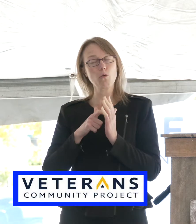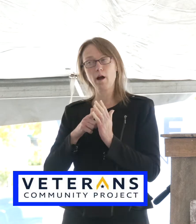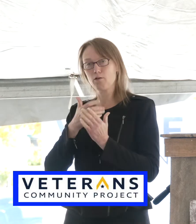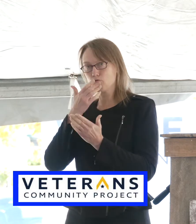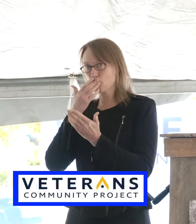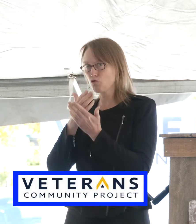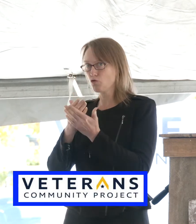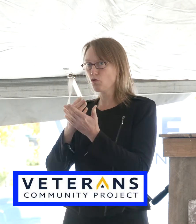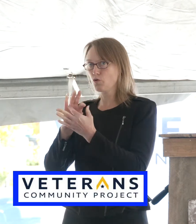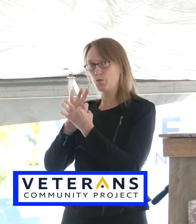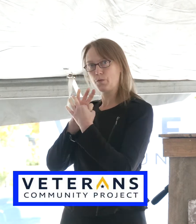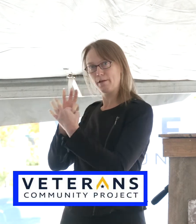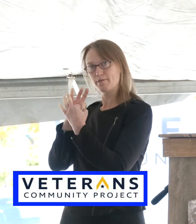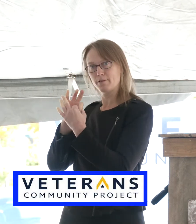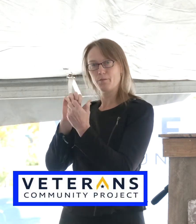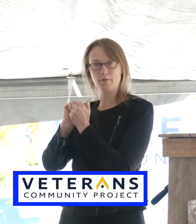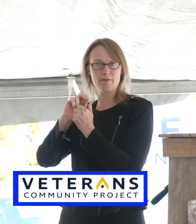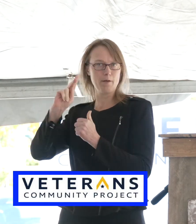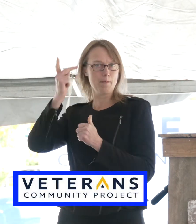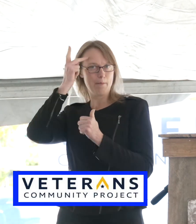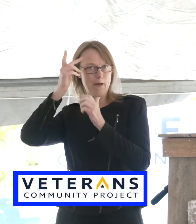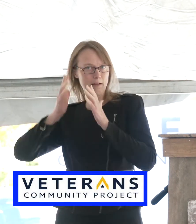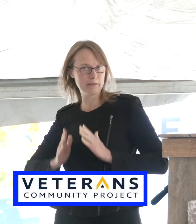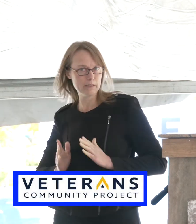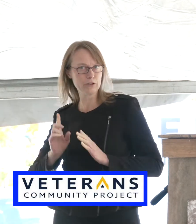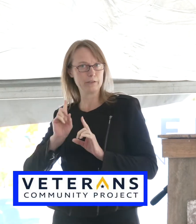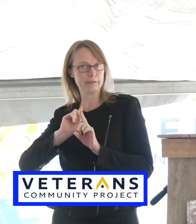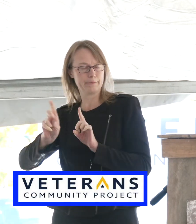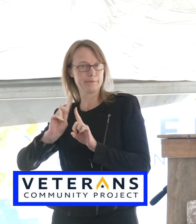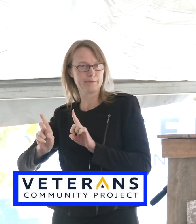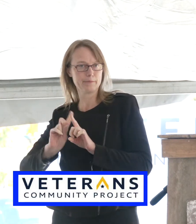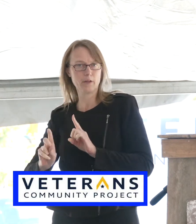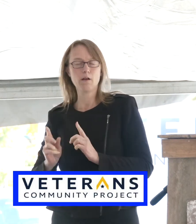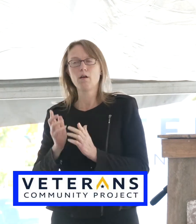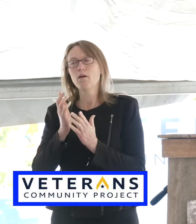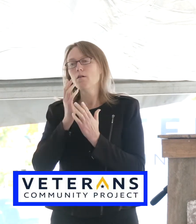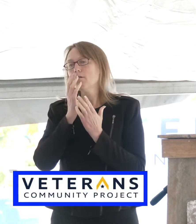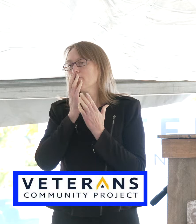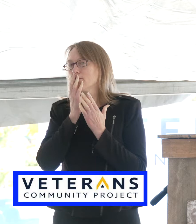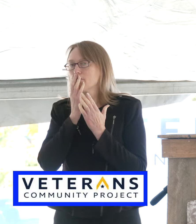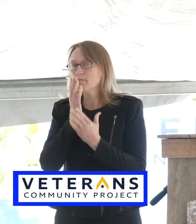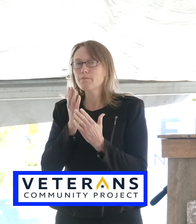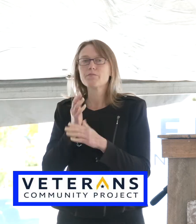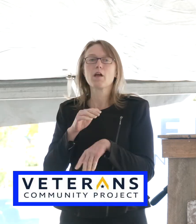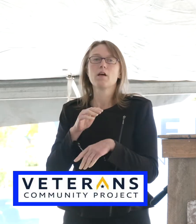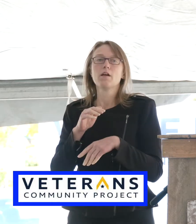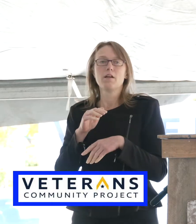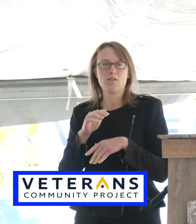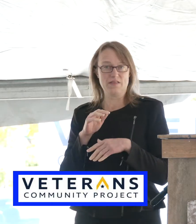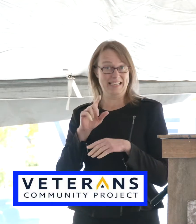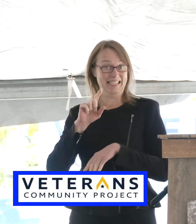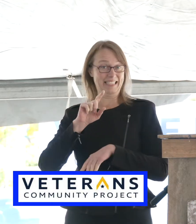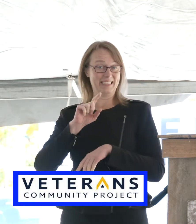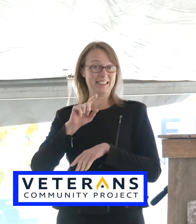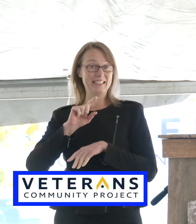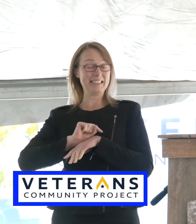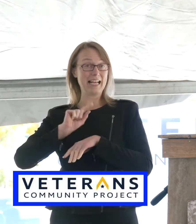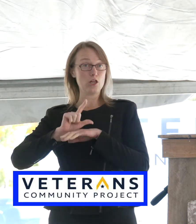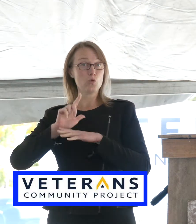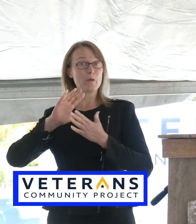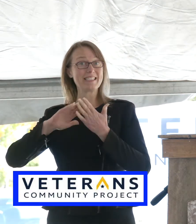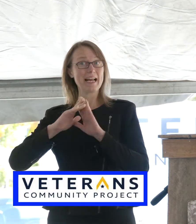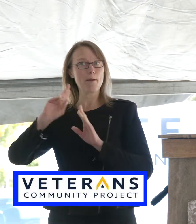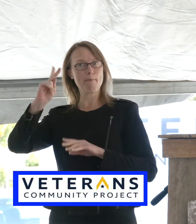how it's going to go here. We appreciate so much everybody at the city, elected or otherwise, who has been a great partner already,